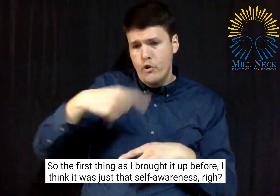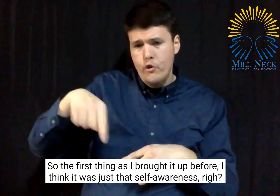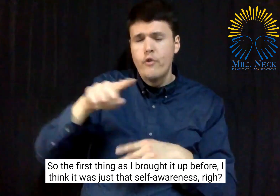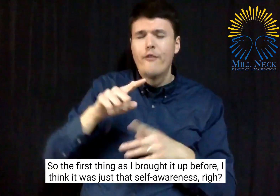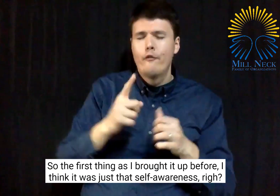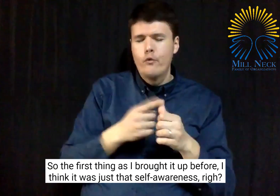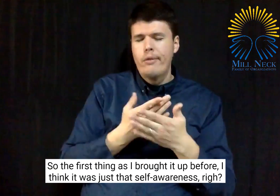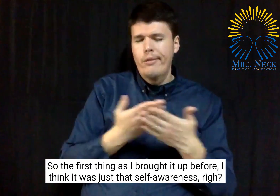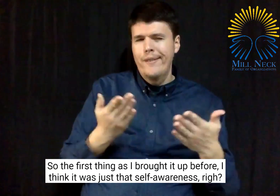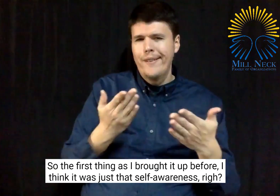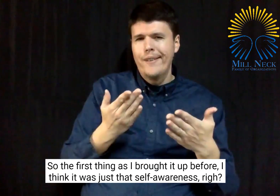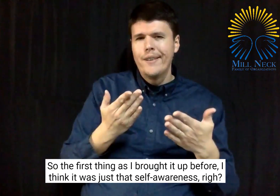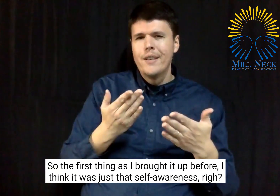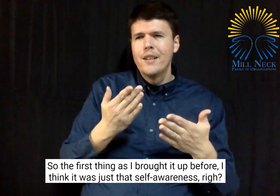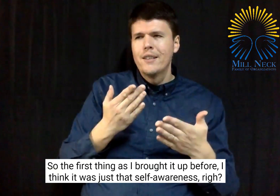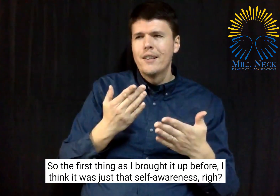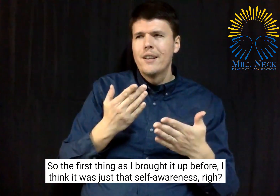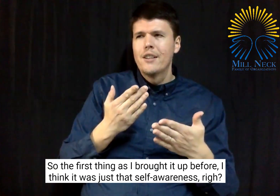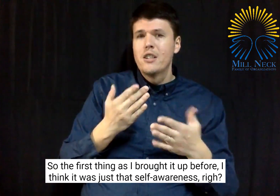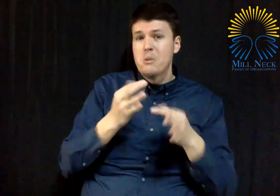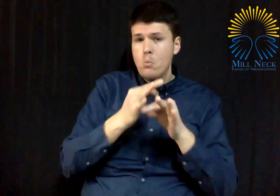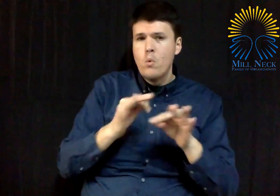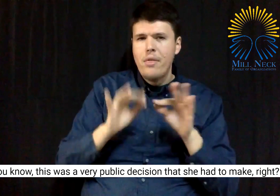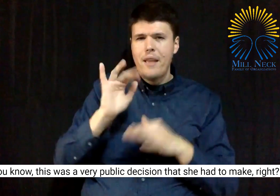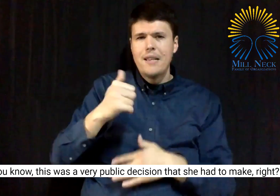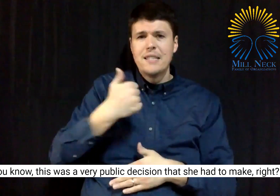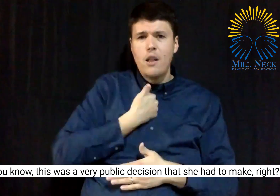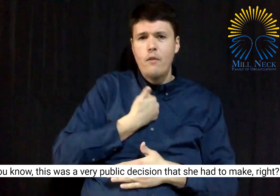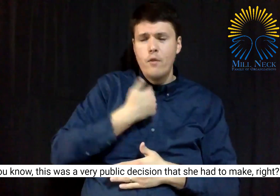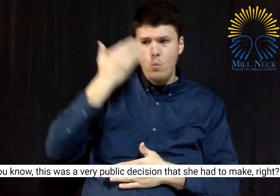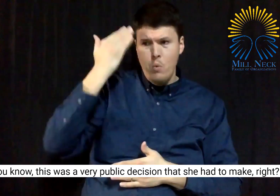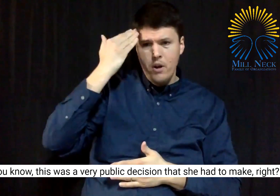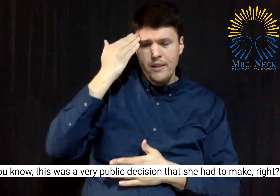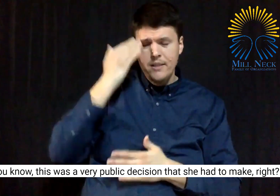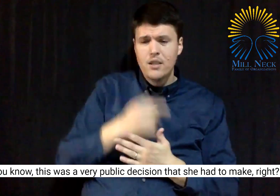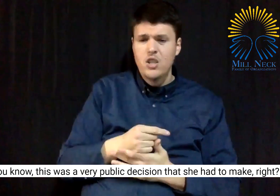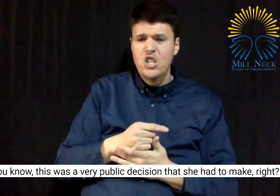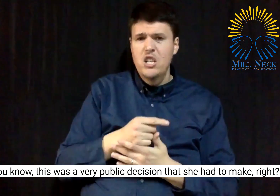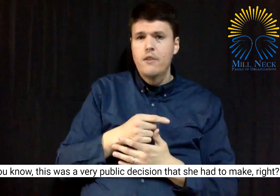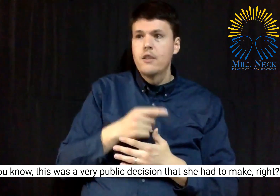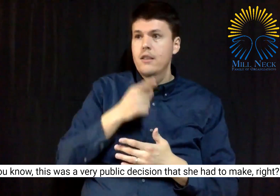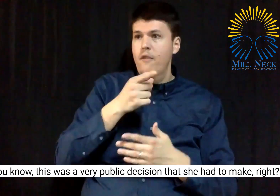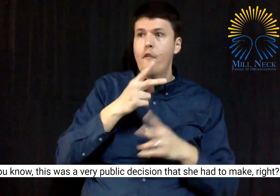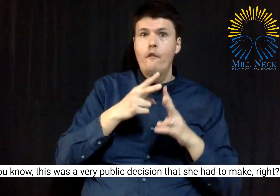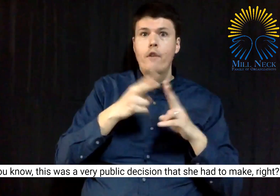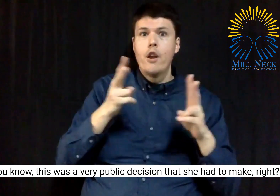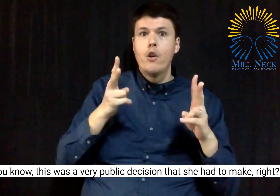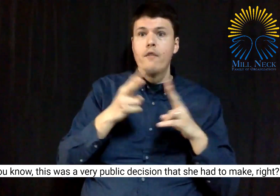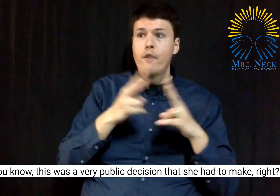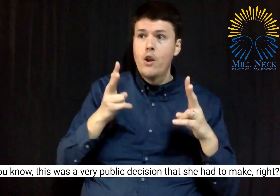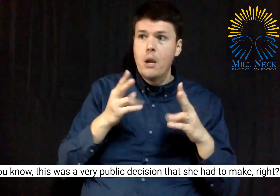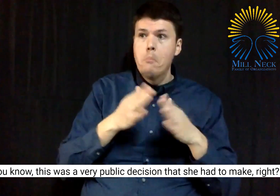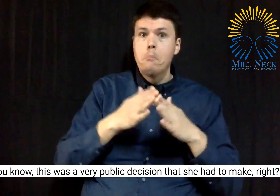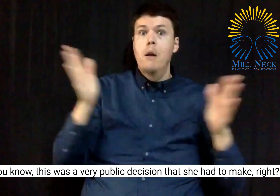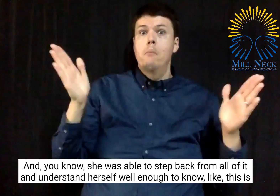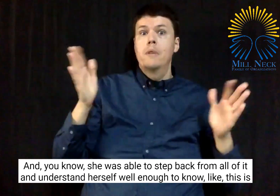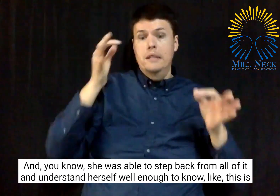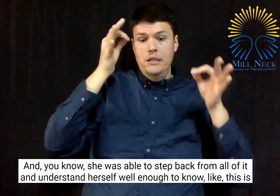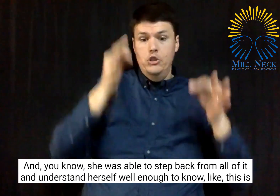I think is just that self-awareness, right? It's, she was, this was a very public decision that she had to make, right? And, she